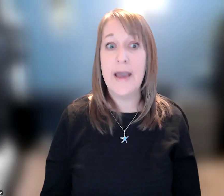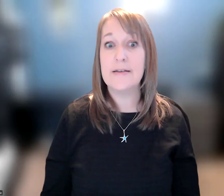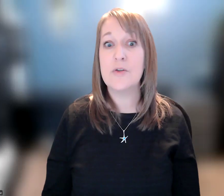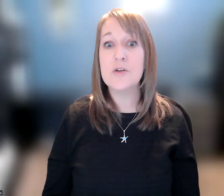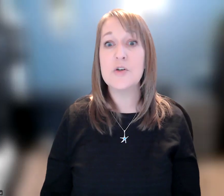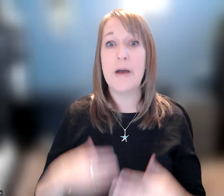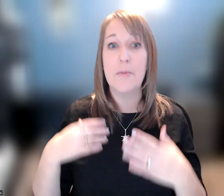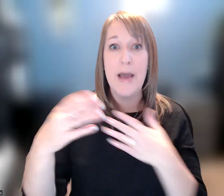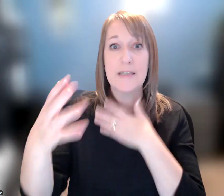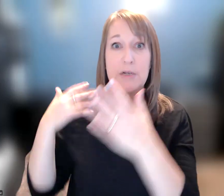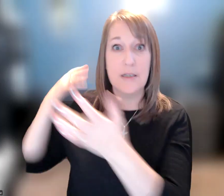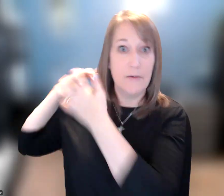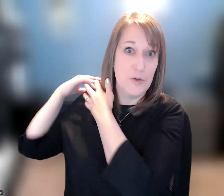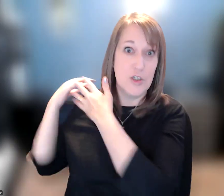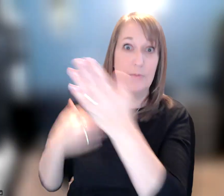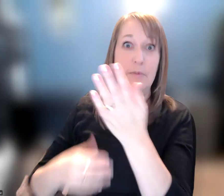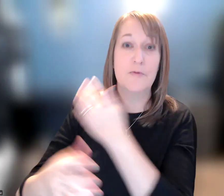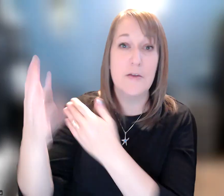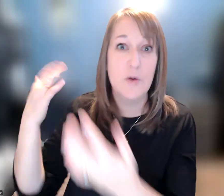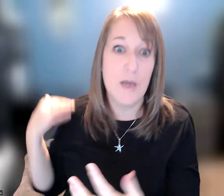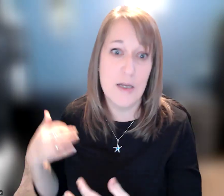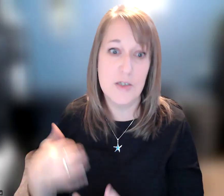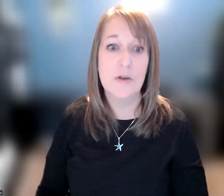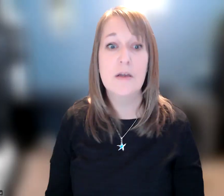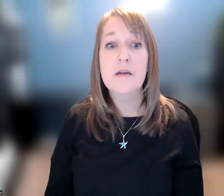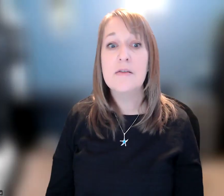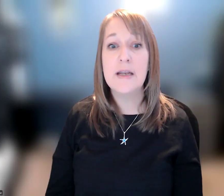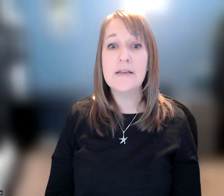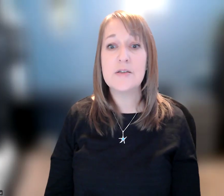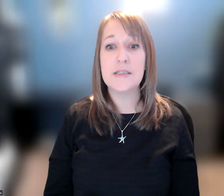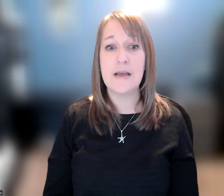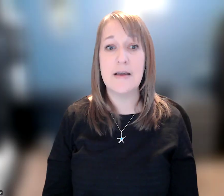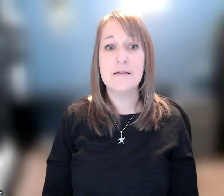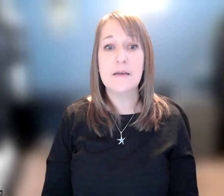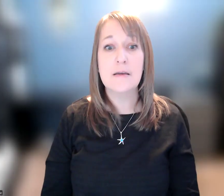Okay, so those are about past, present, and future in front of you and behind you. The next three signs